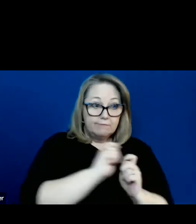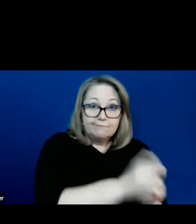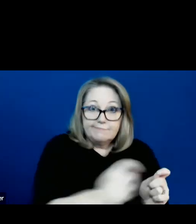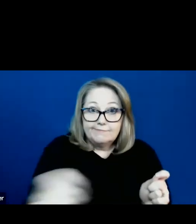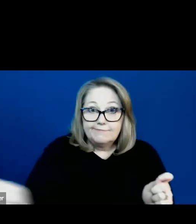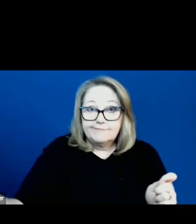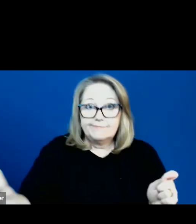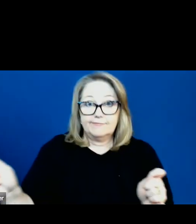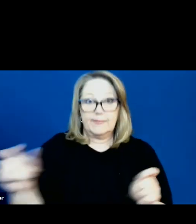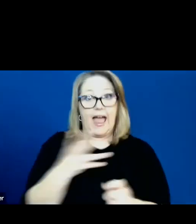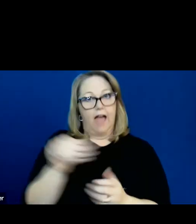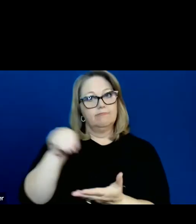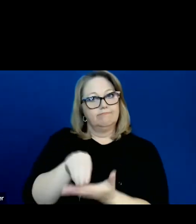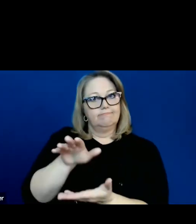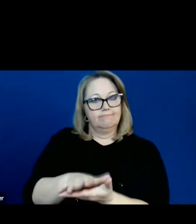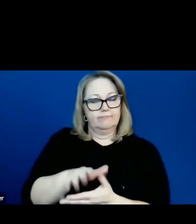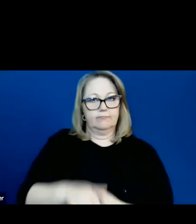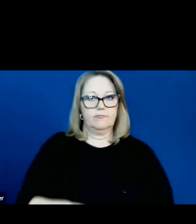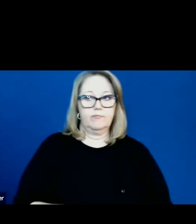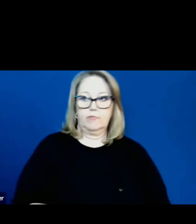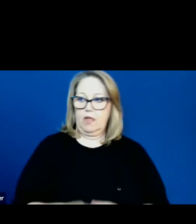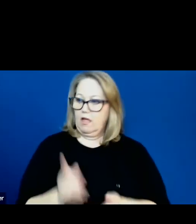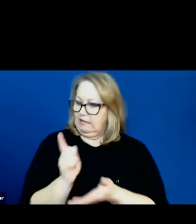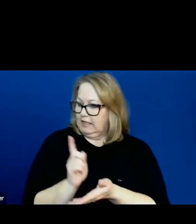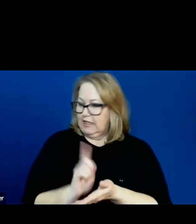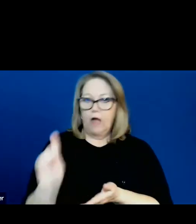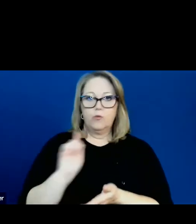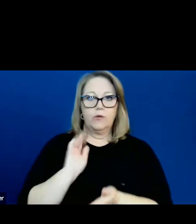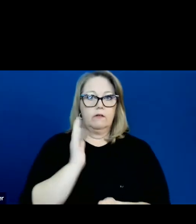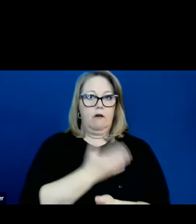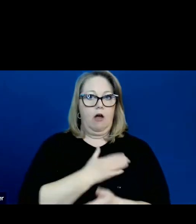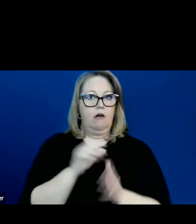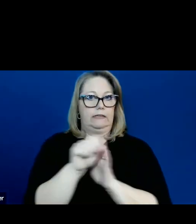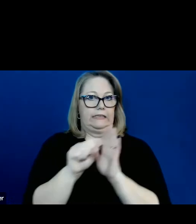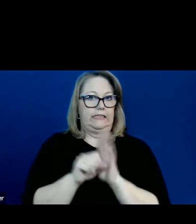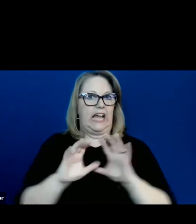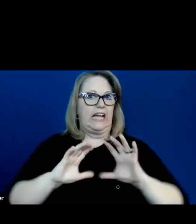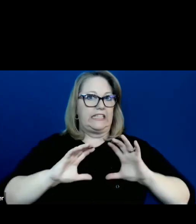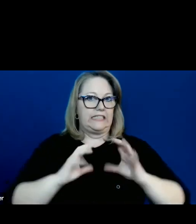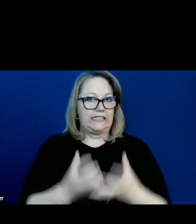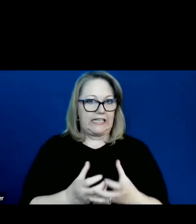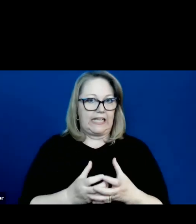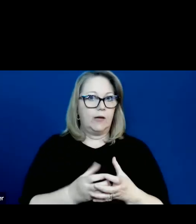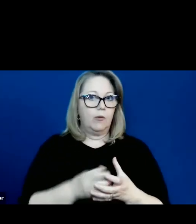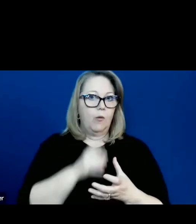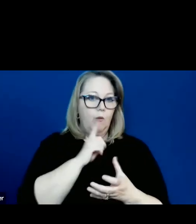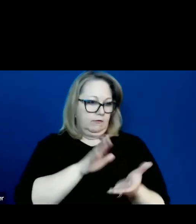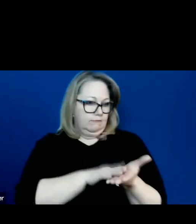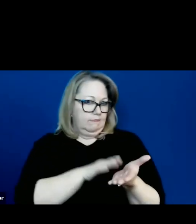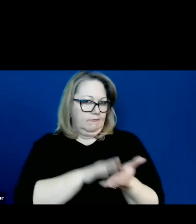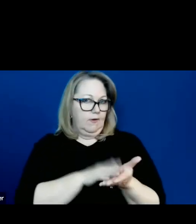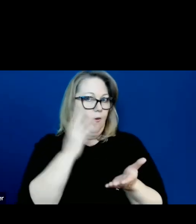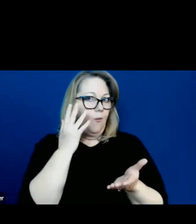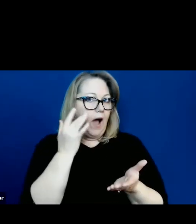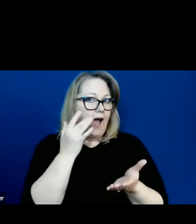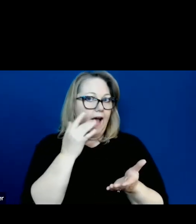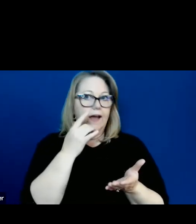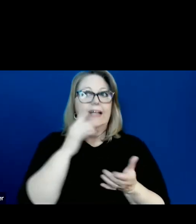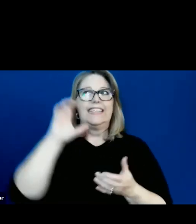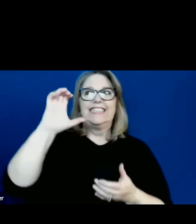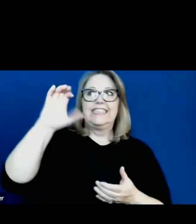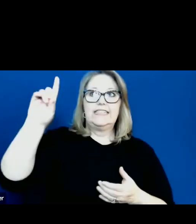Just last week on a regular planning call, our state team was given kudos by the Centers for Disease Control on how well the